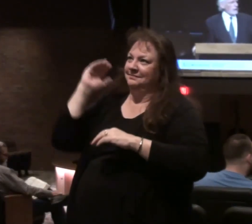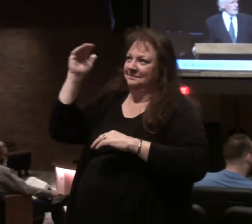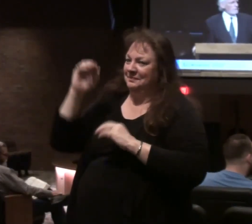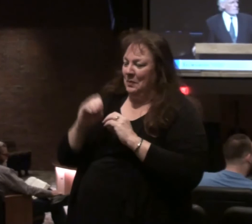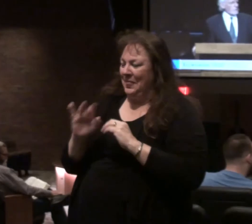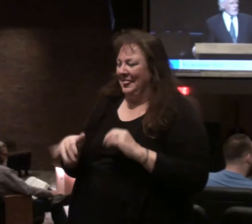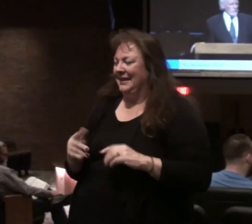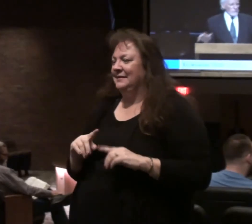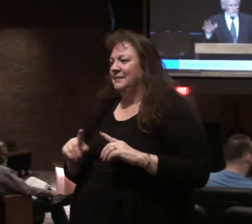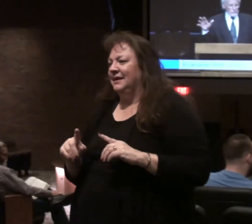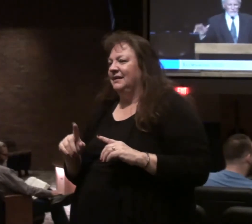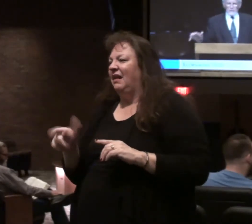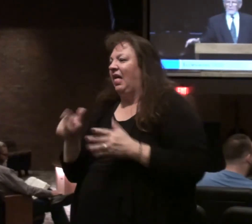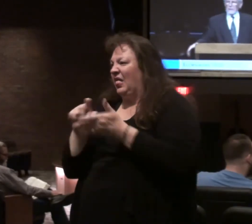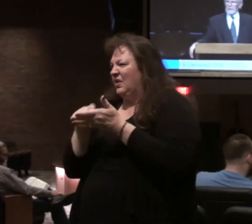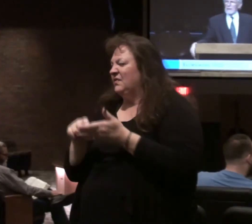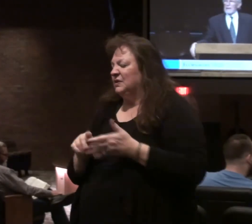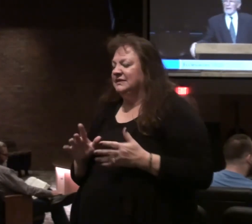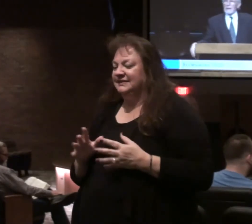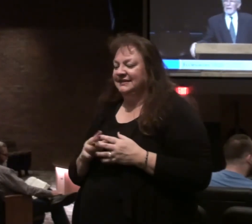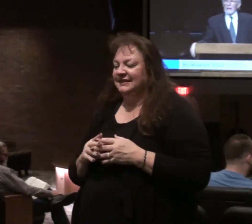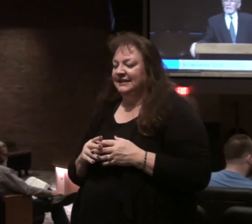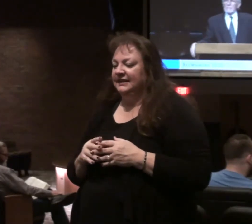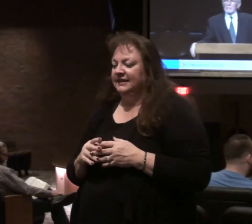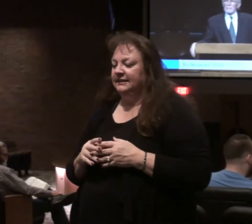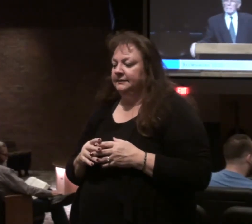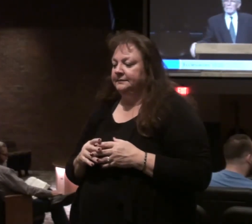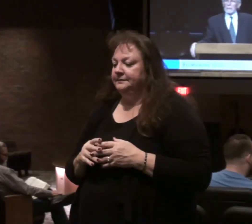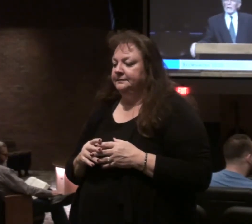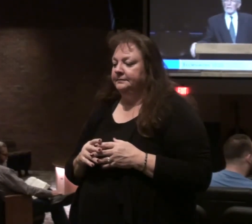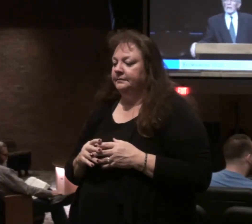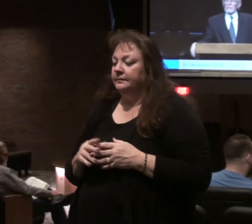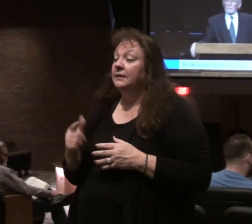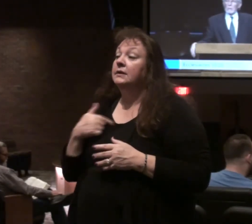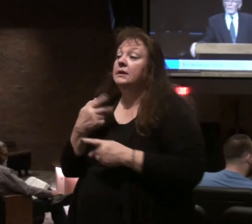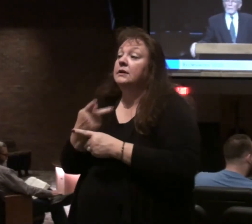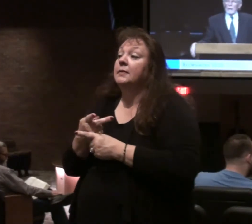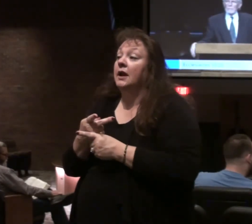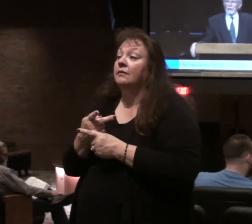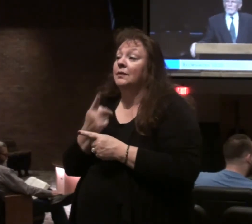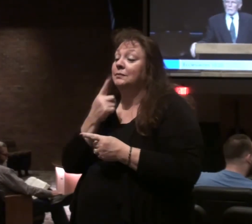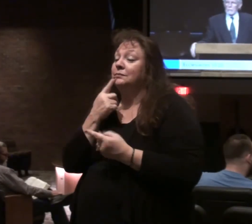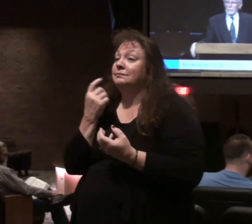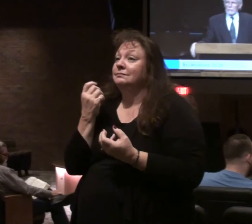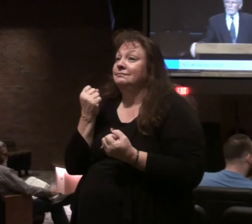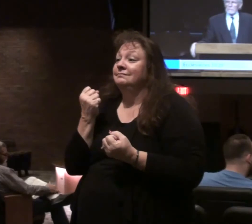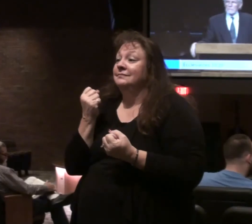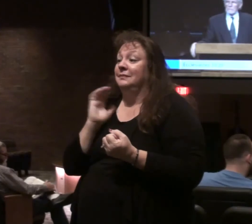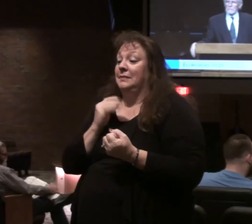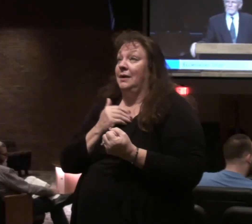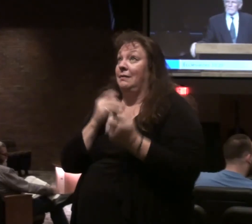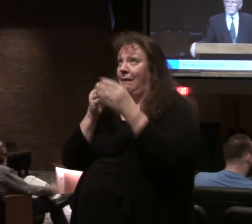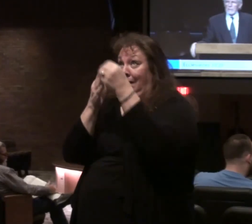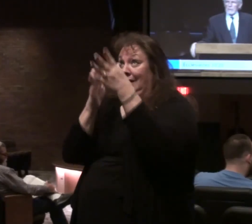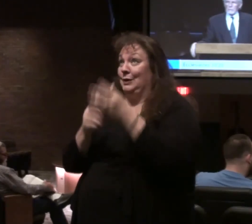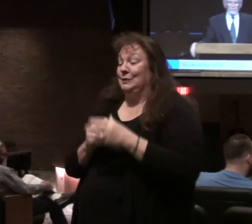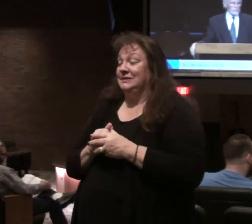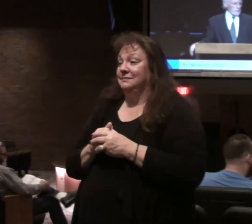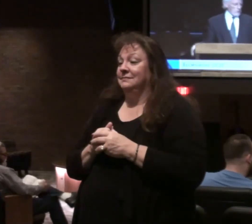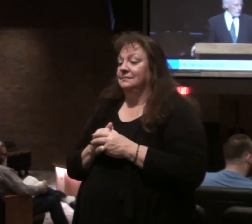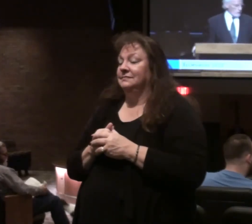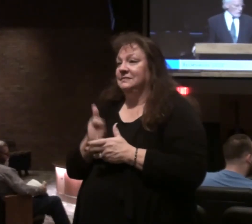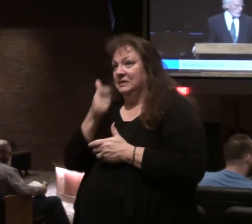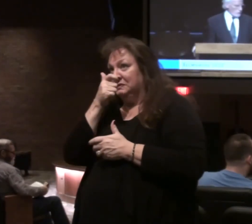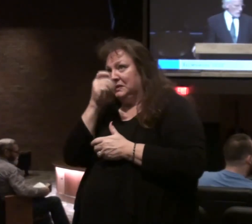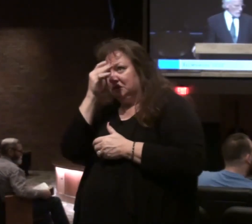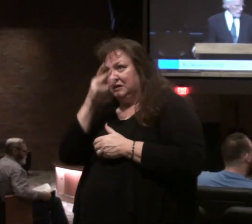but other verses or anything. We have to be careful what we say about the rulers. I was watching